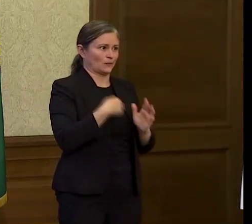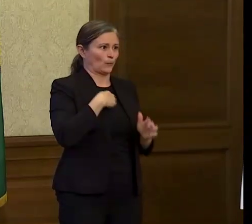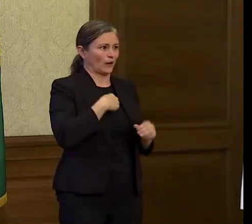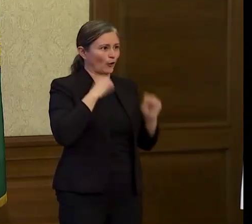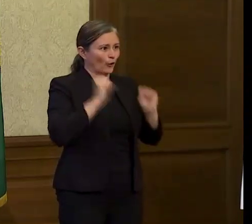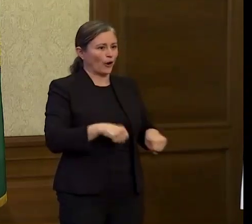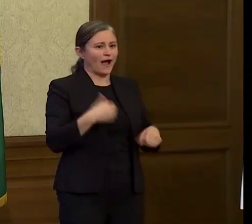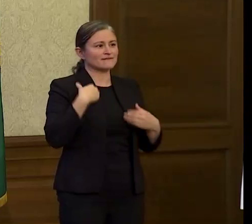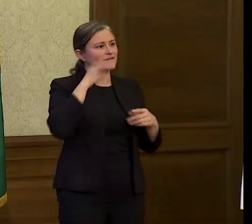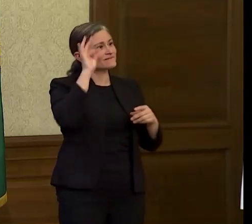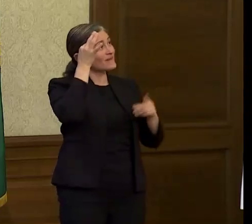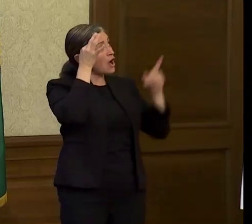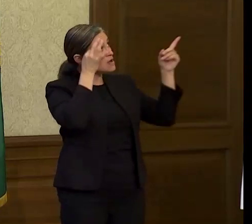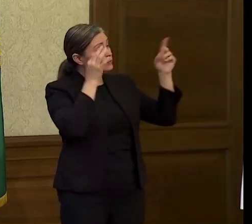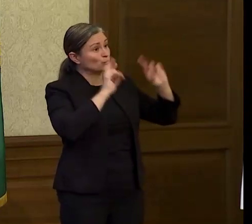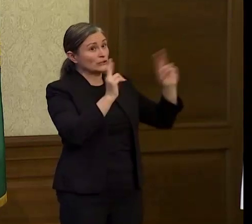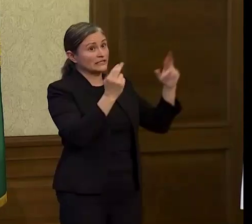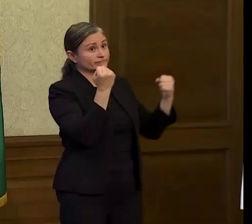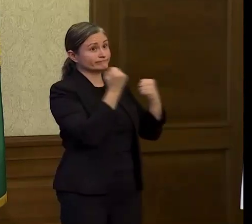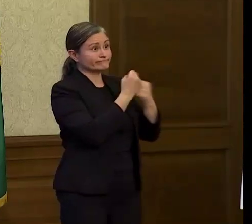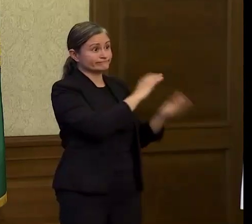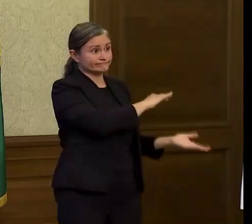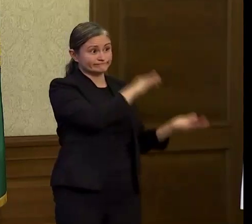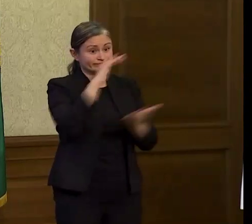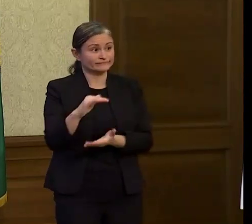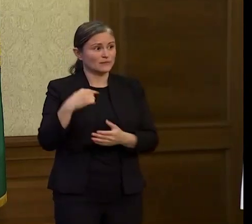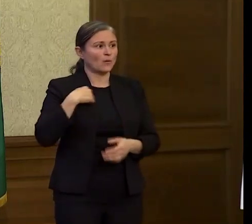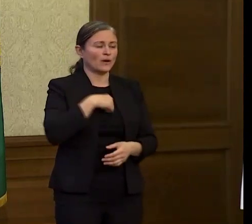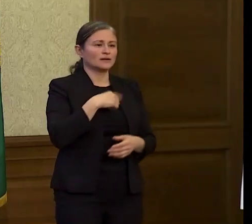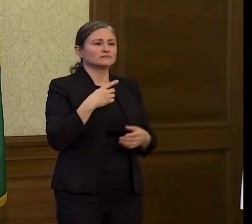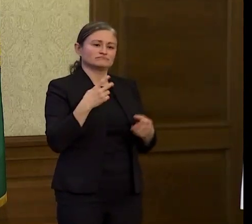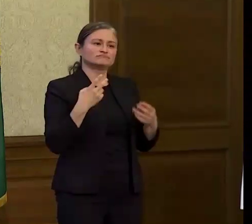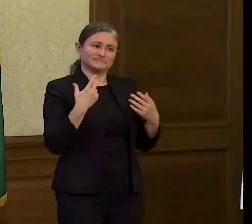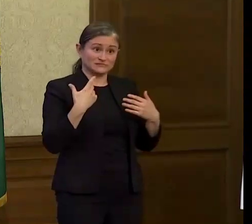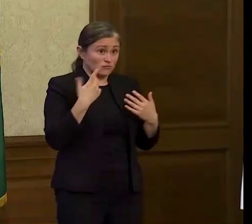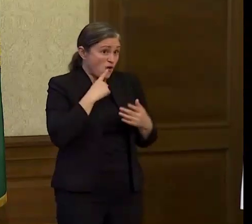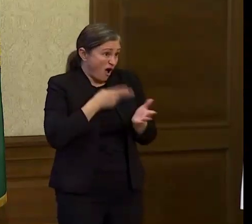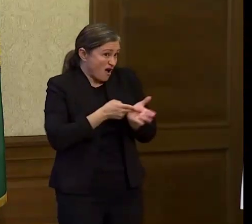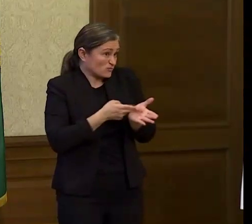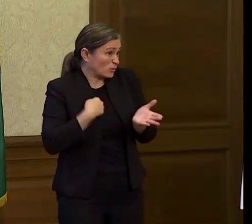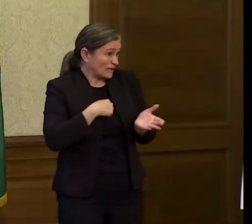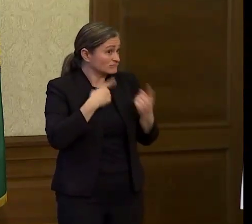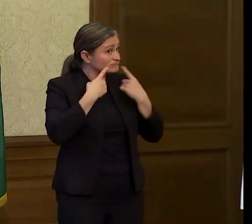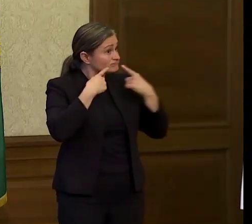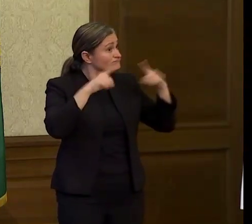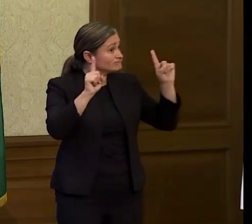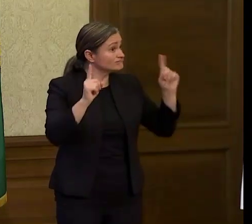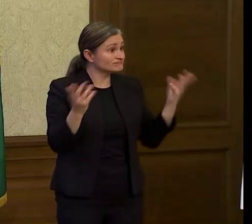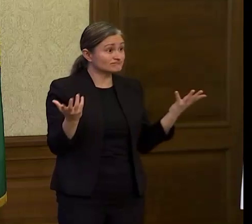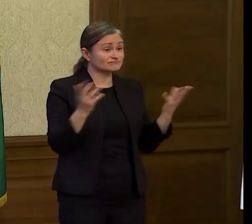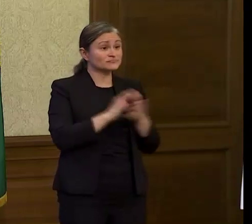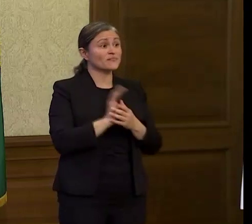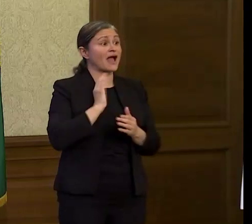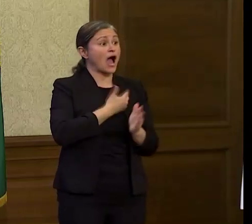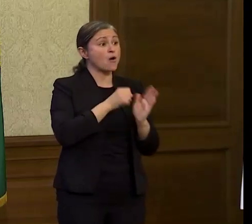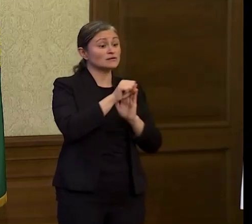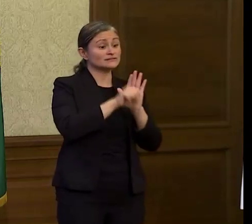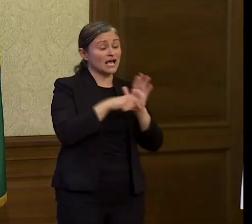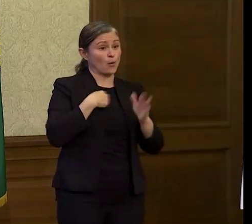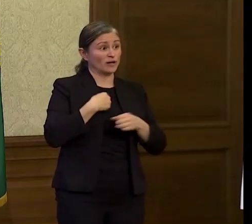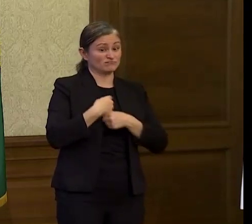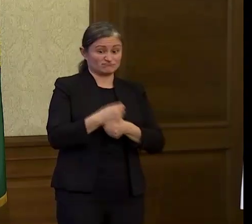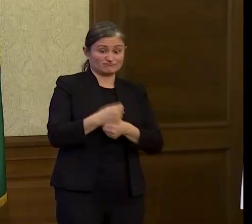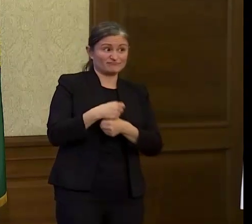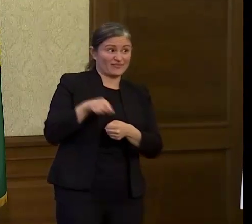We are manufacturing them. I mentioned Outdoor Research is going to be doing hundreds of thousands. Our